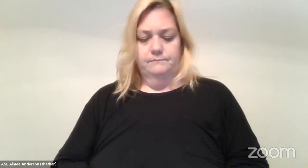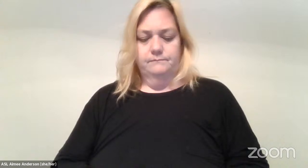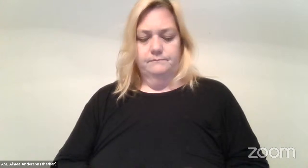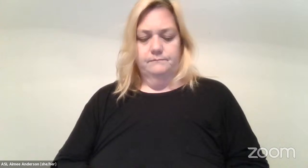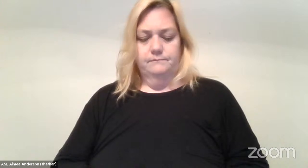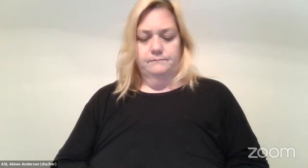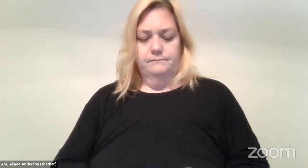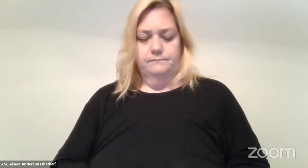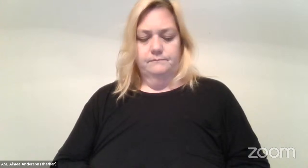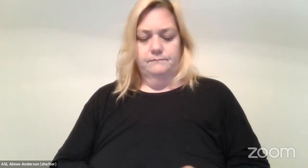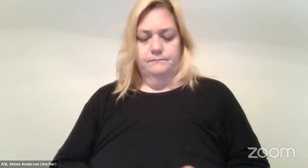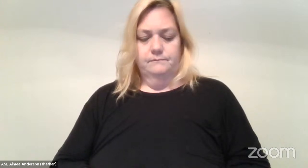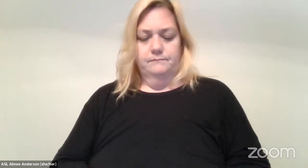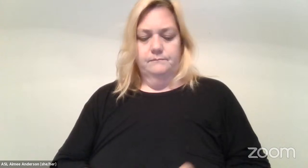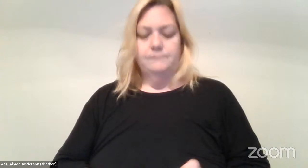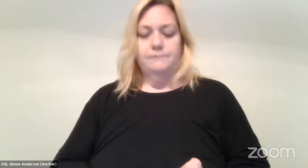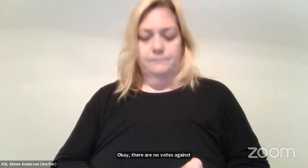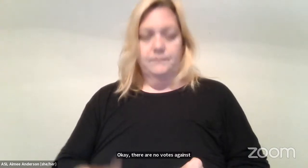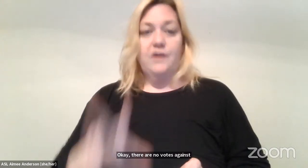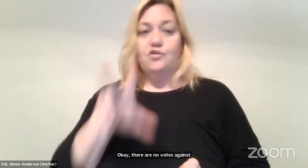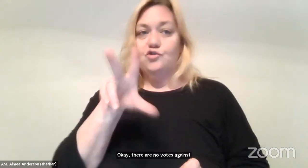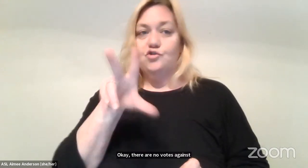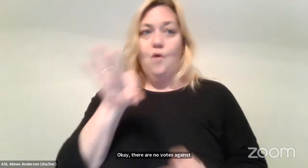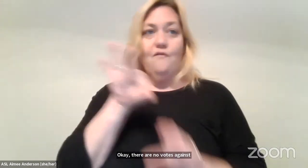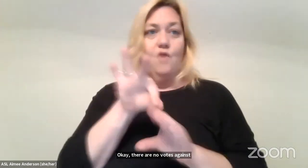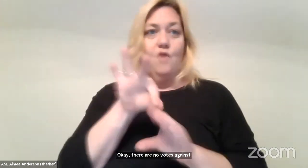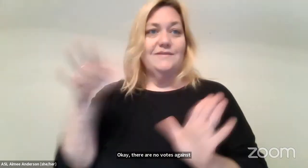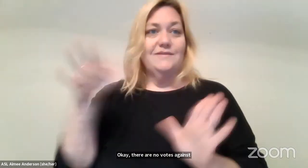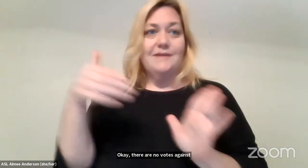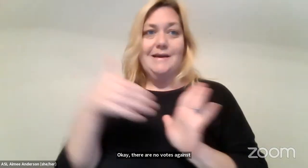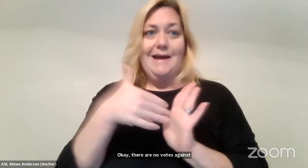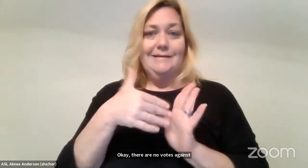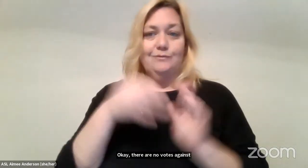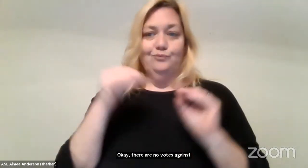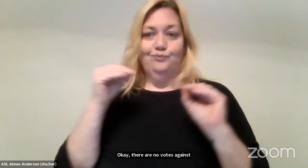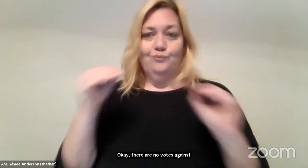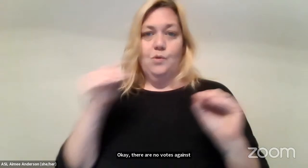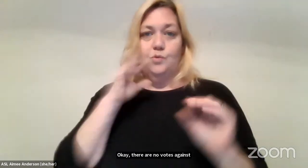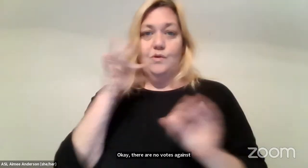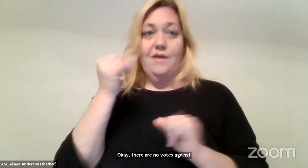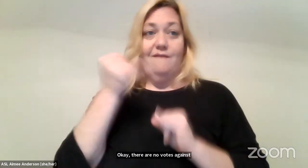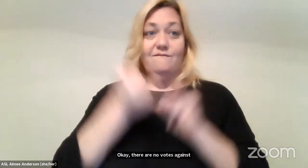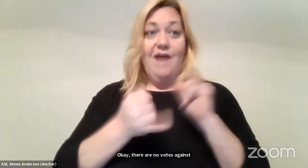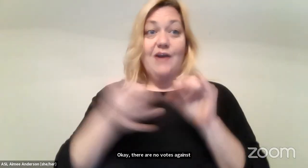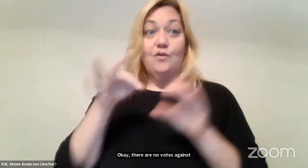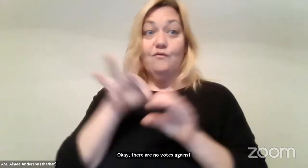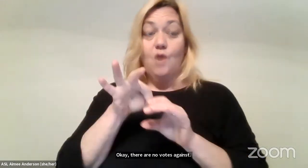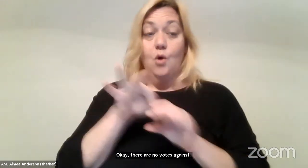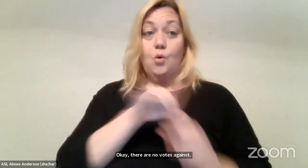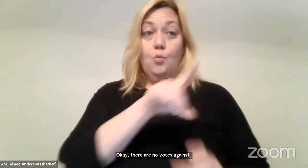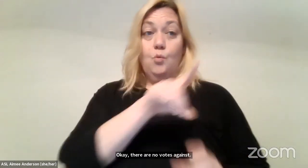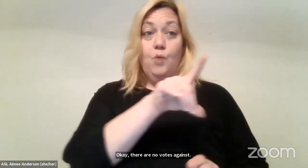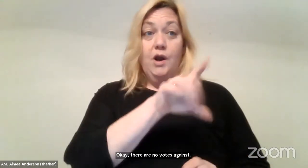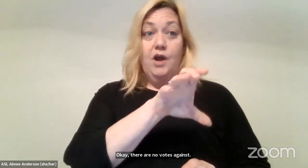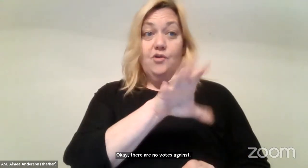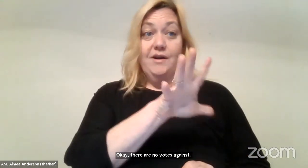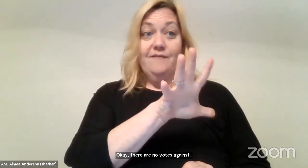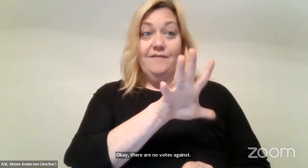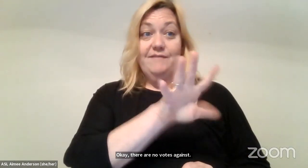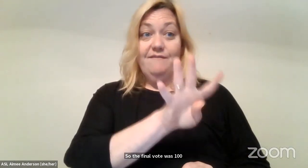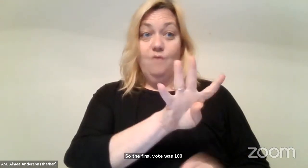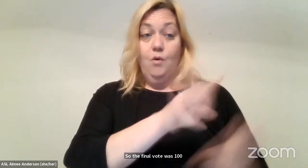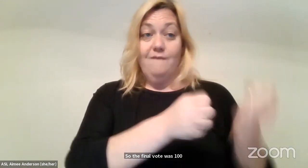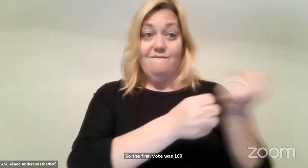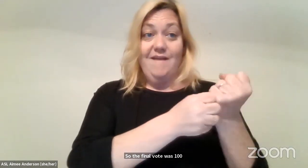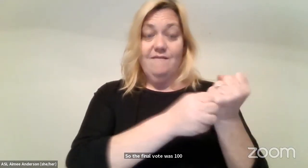Okay, there are no votes against. So the final vote was 154 in